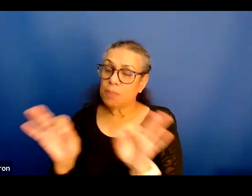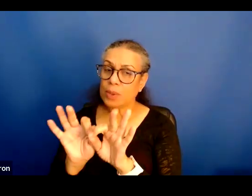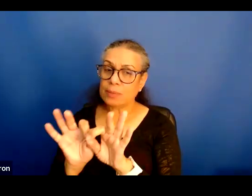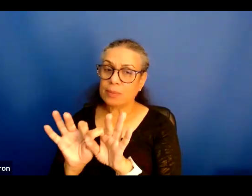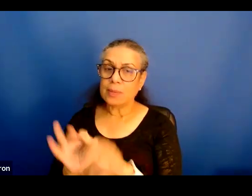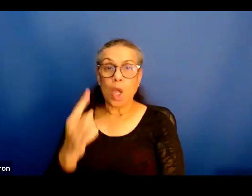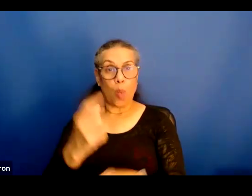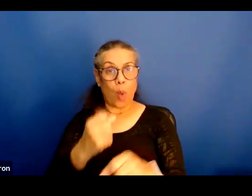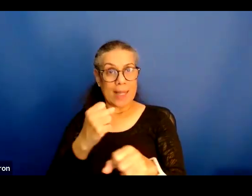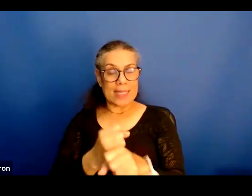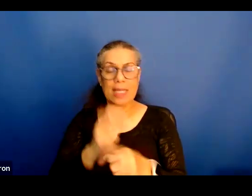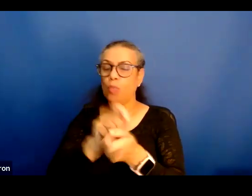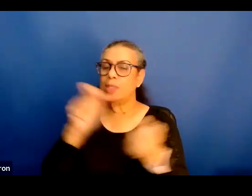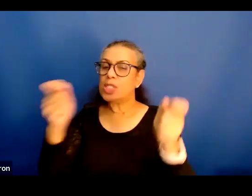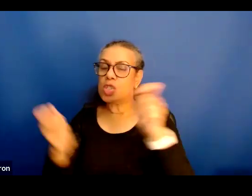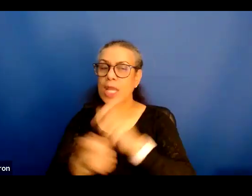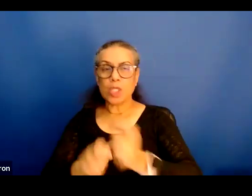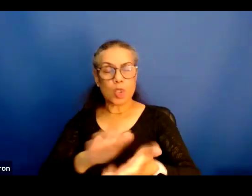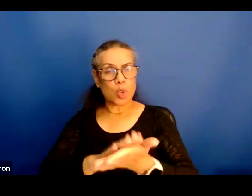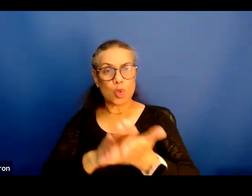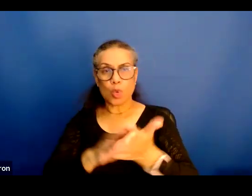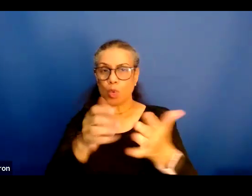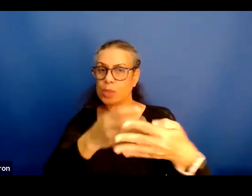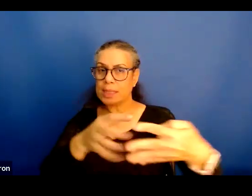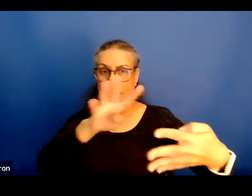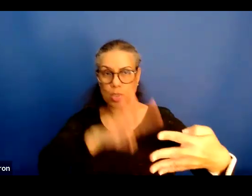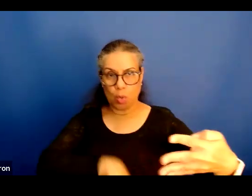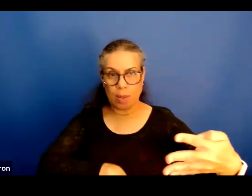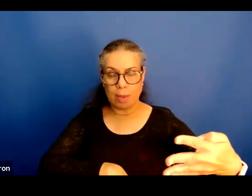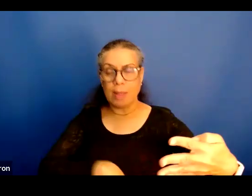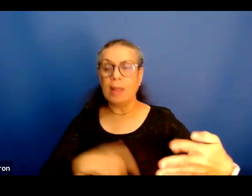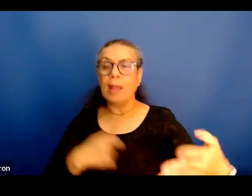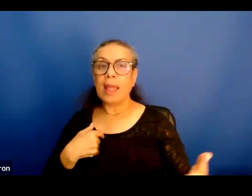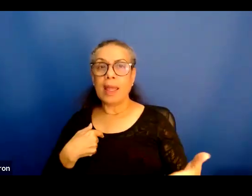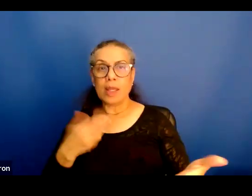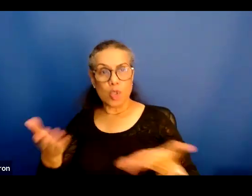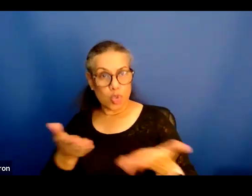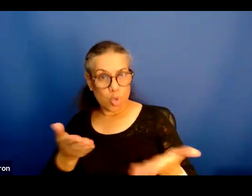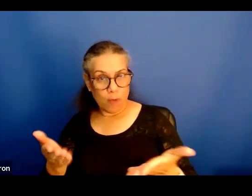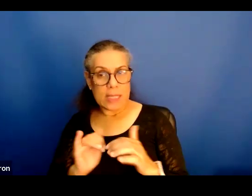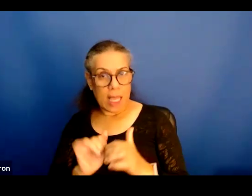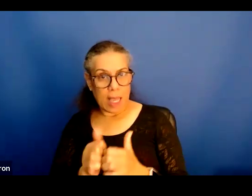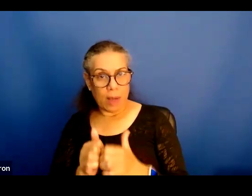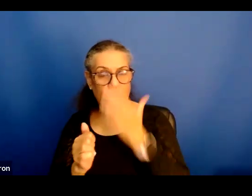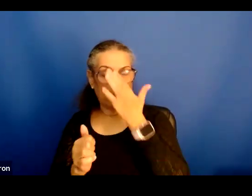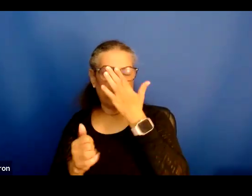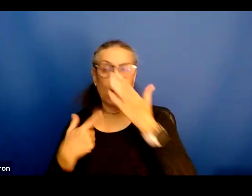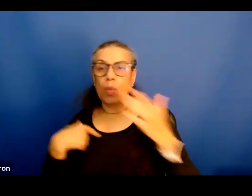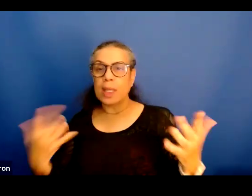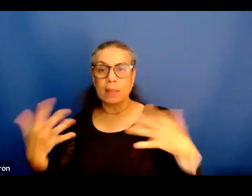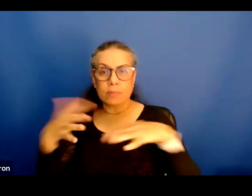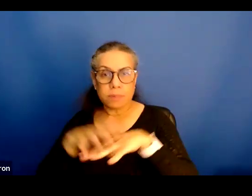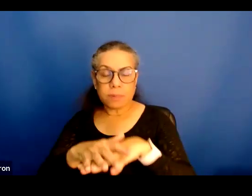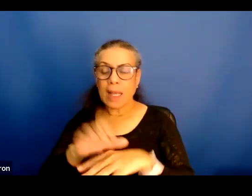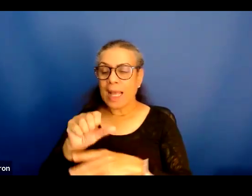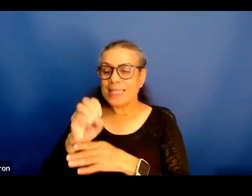1 year, we redesigned our school-wide schedule around multilingual learners and service delivery, allowing us to integrate BPS